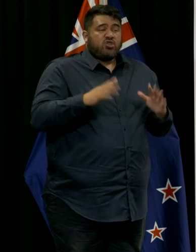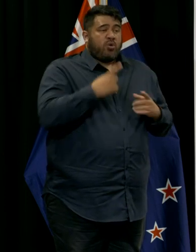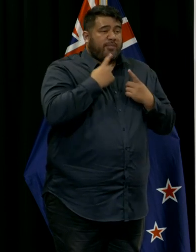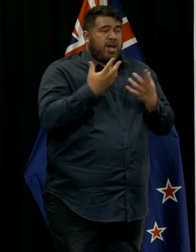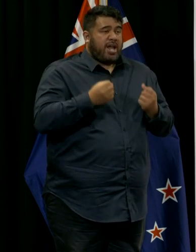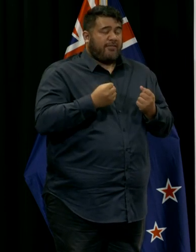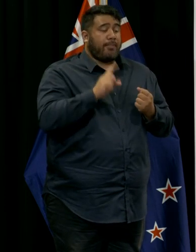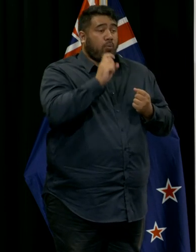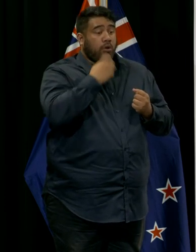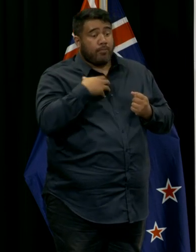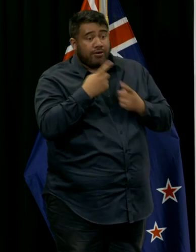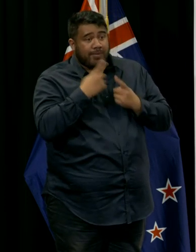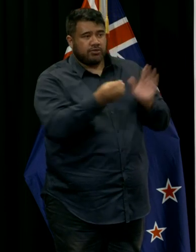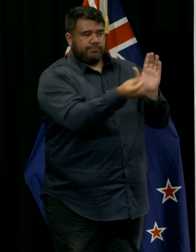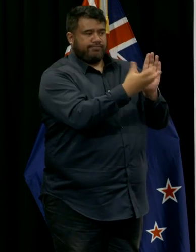our website.